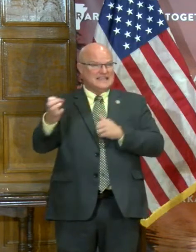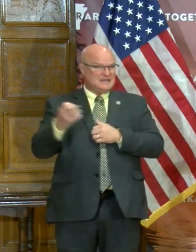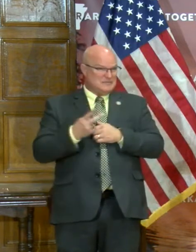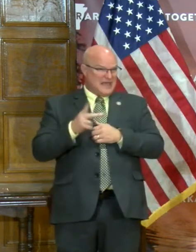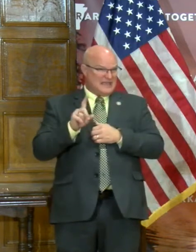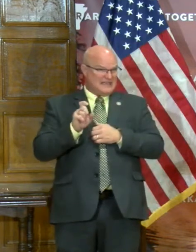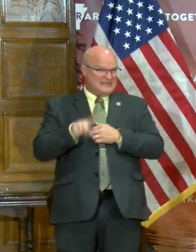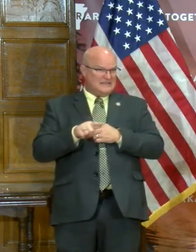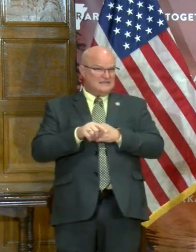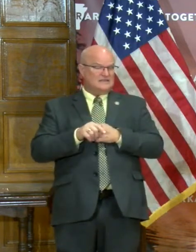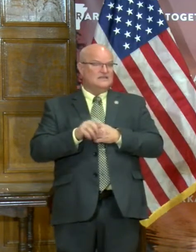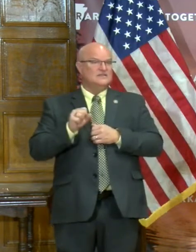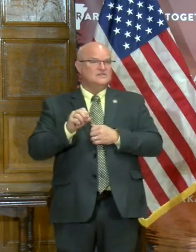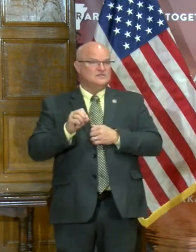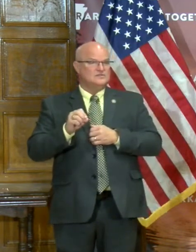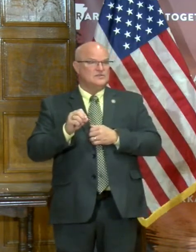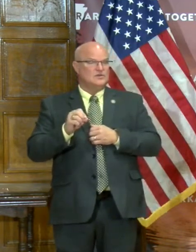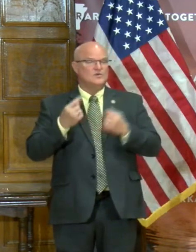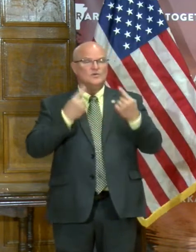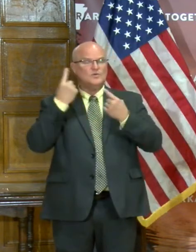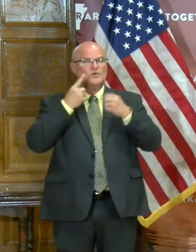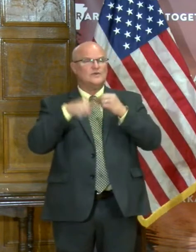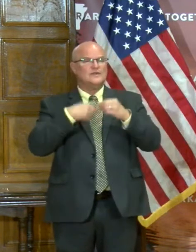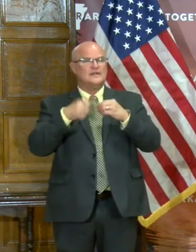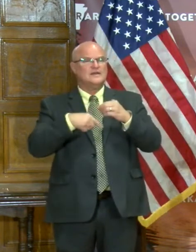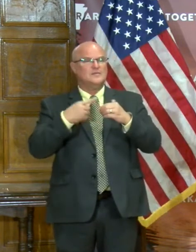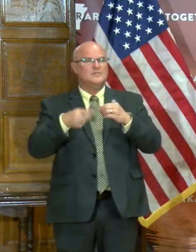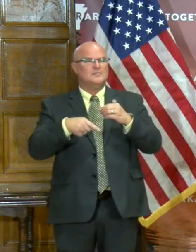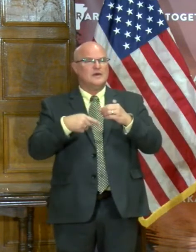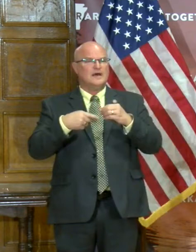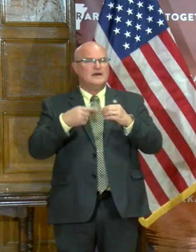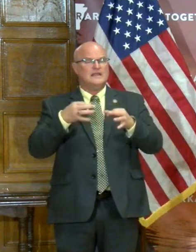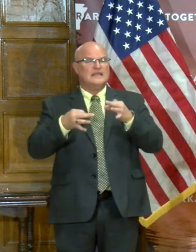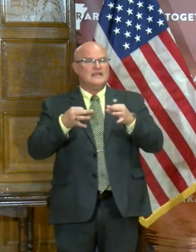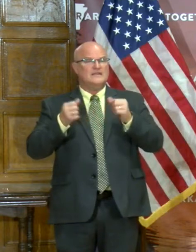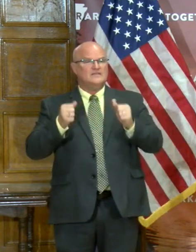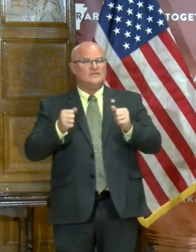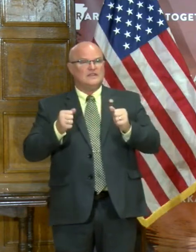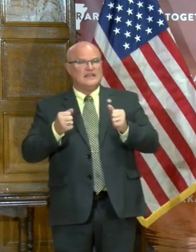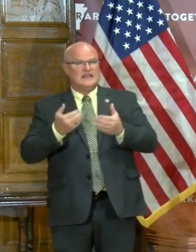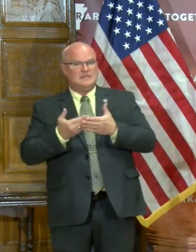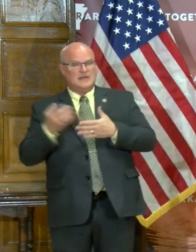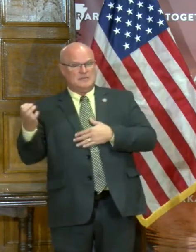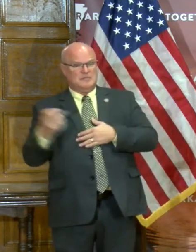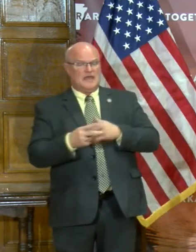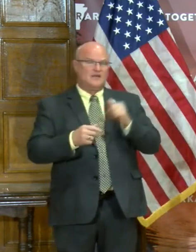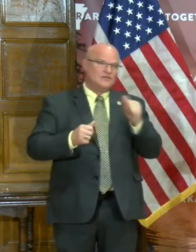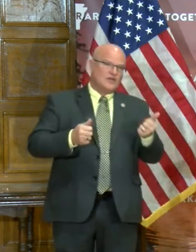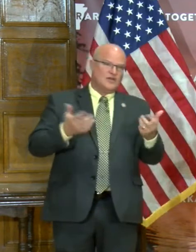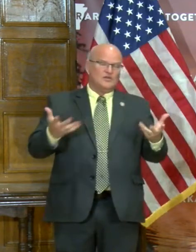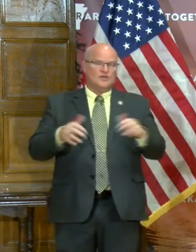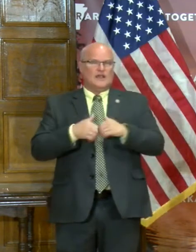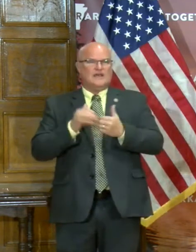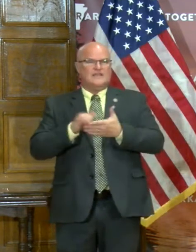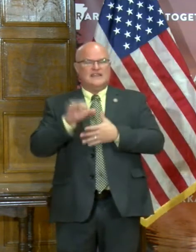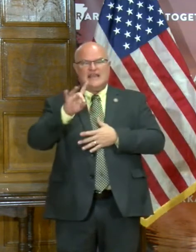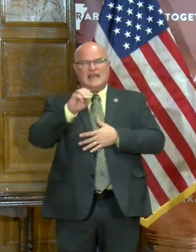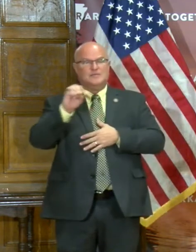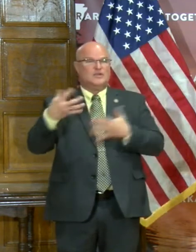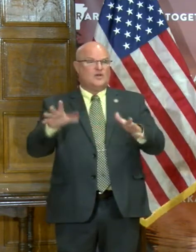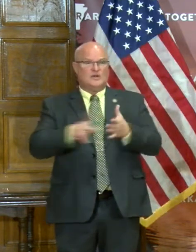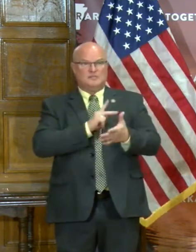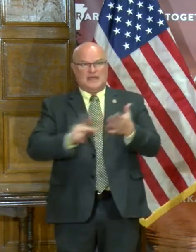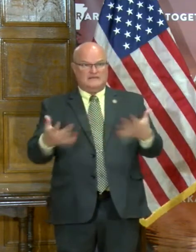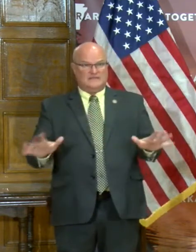back. So they were wondering about, whether you could do anything about that. 80% of them